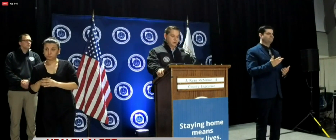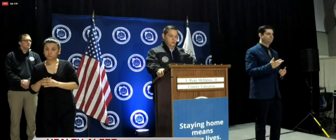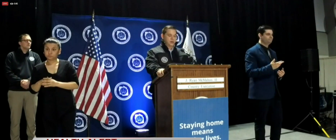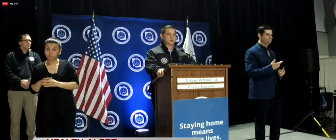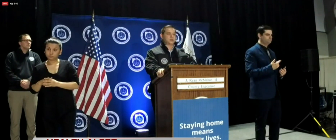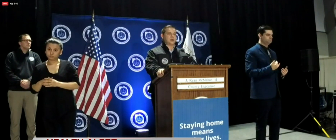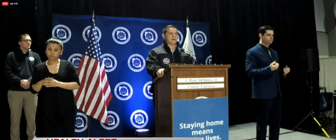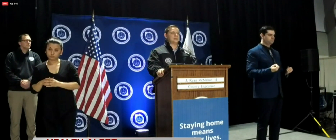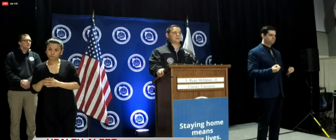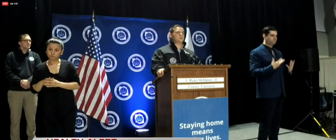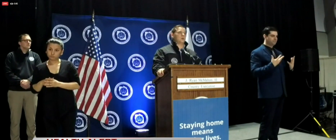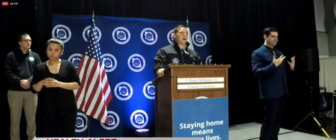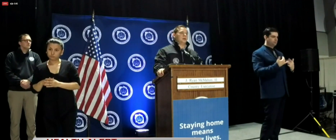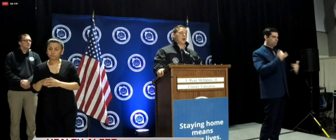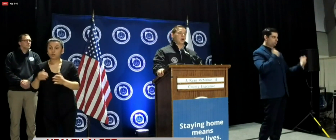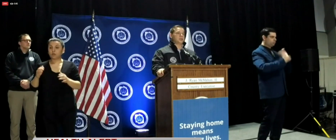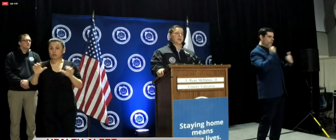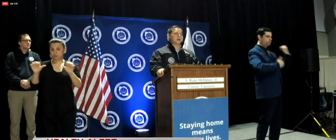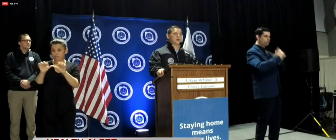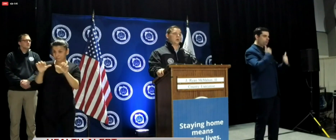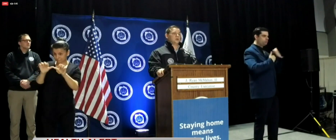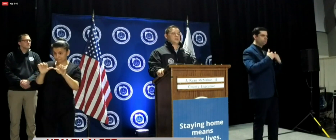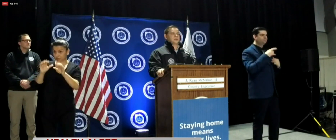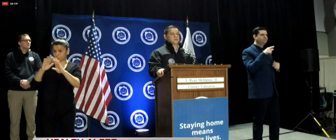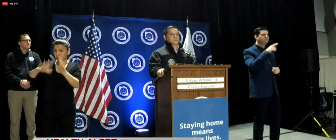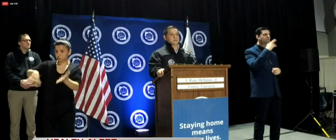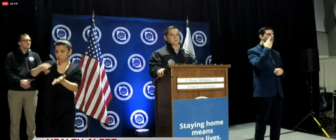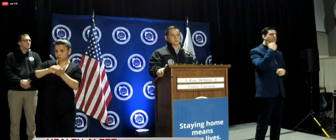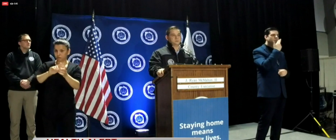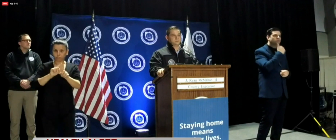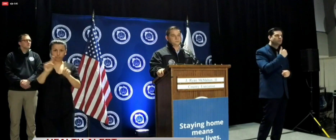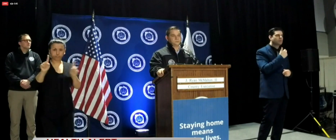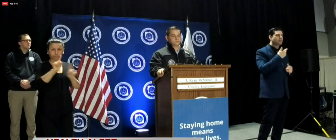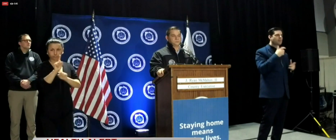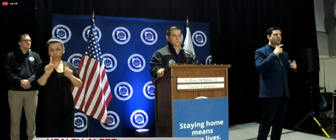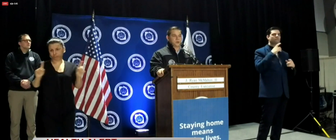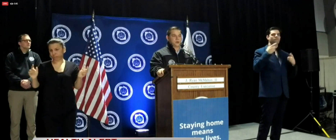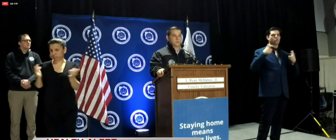many restaurants about large catering orders they've received.